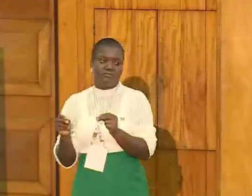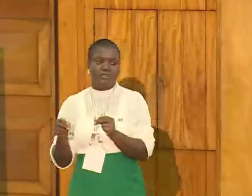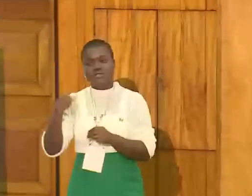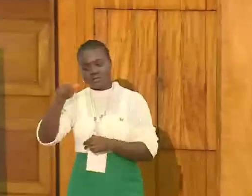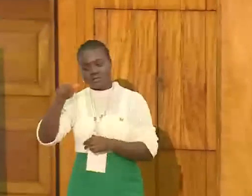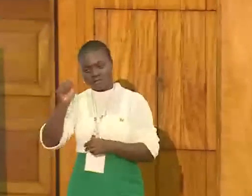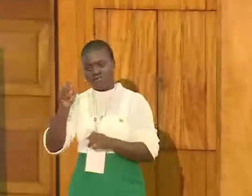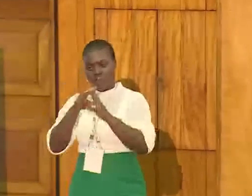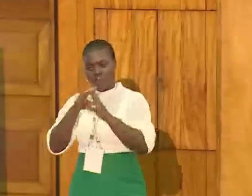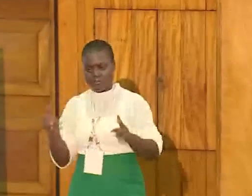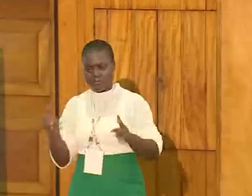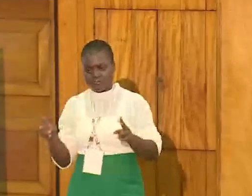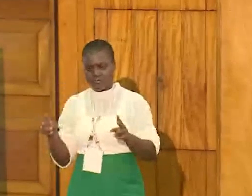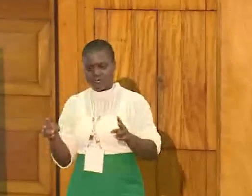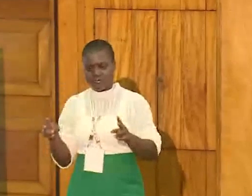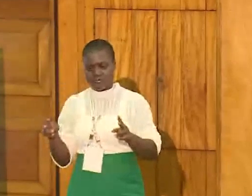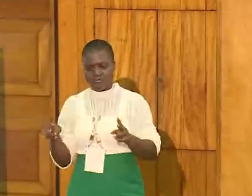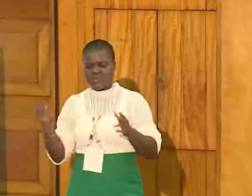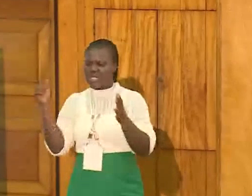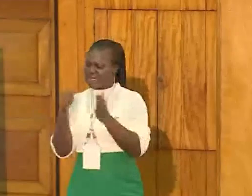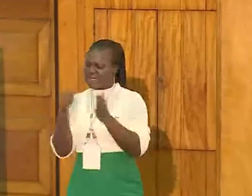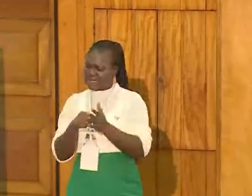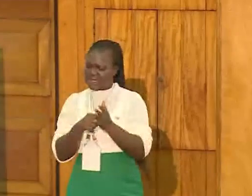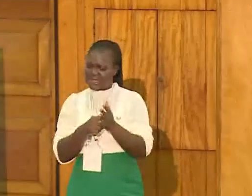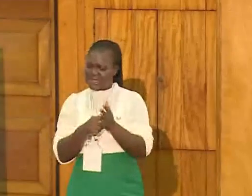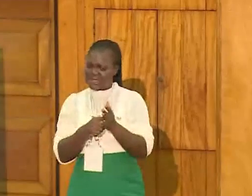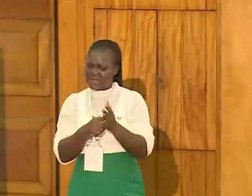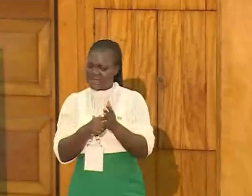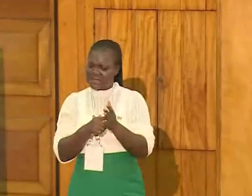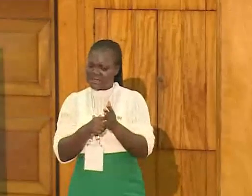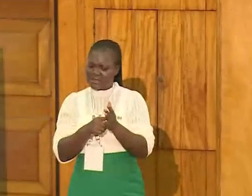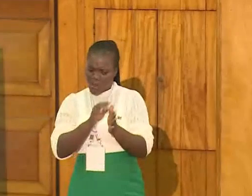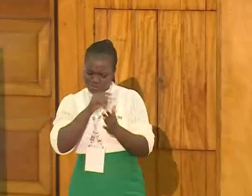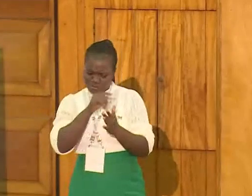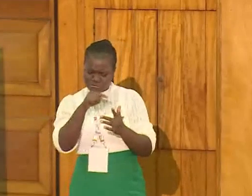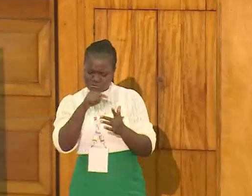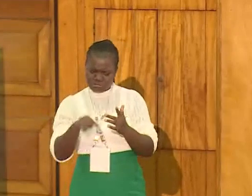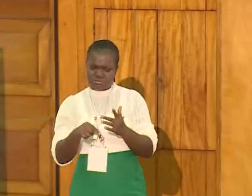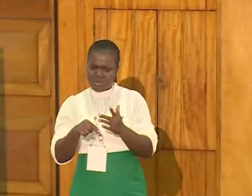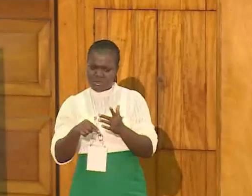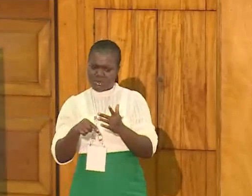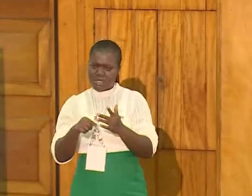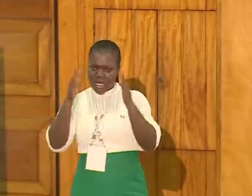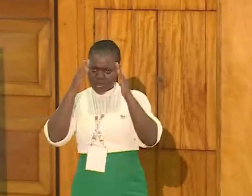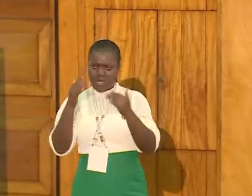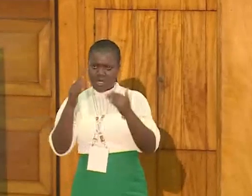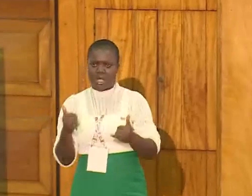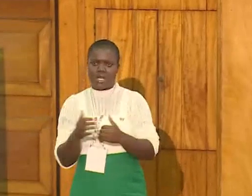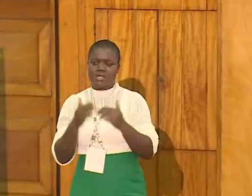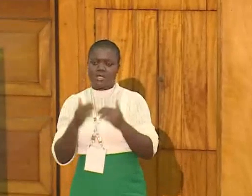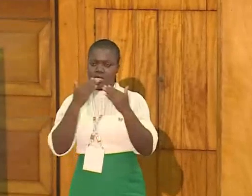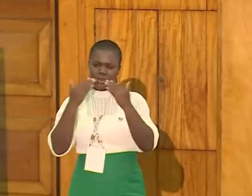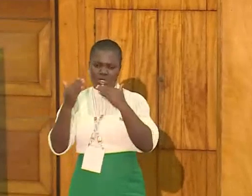Yes, so the exit strategies noted, noted, noted. Thank you. Thank you very much,